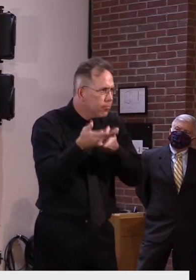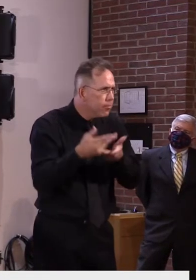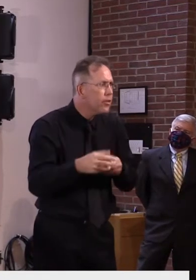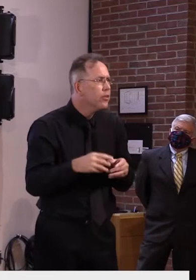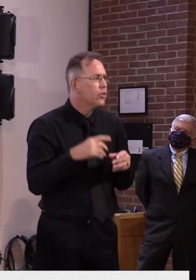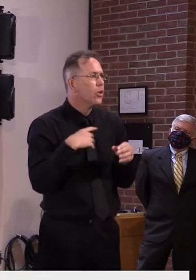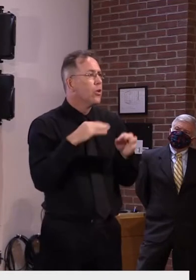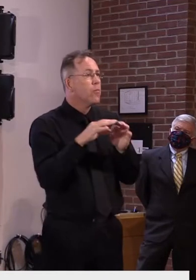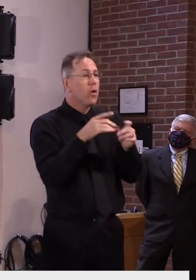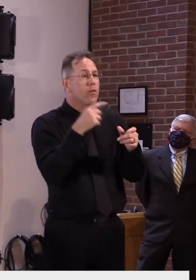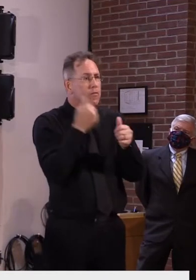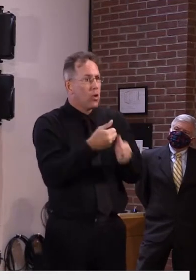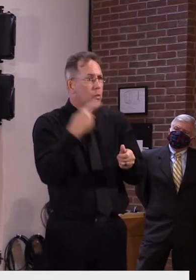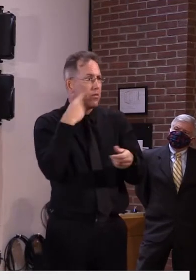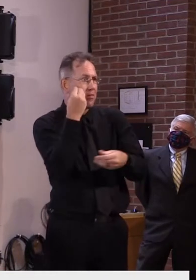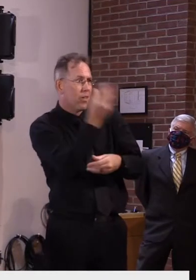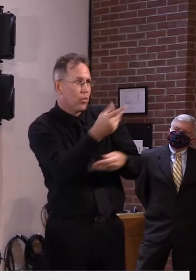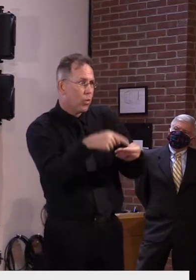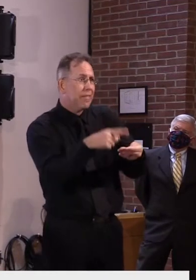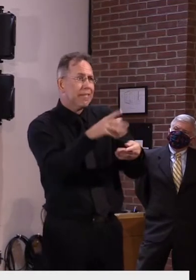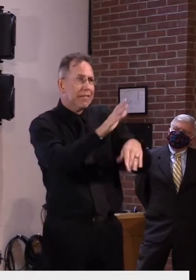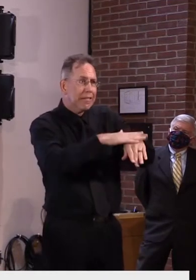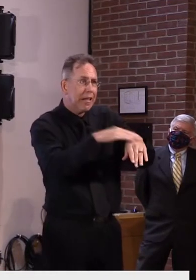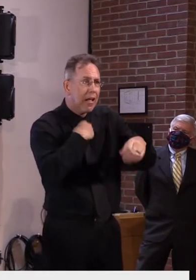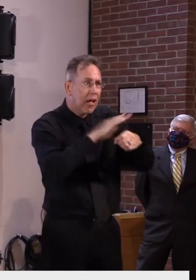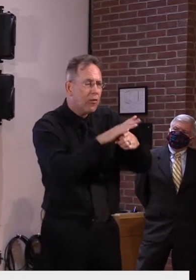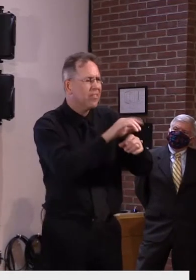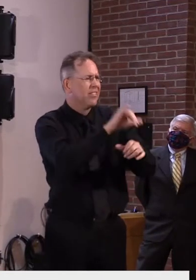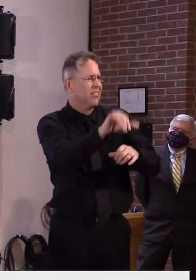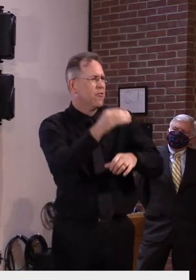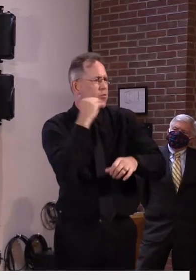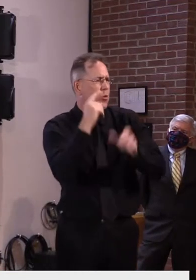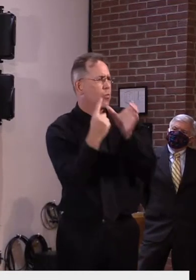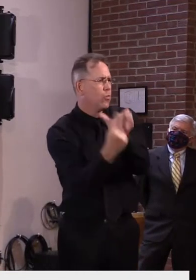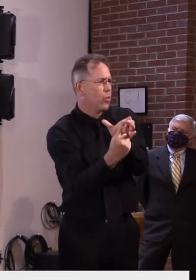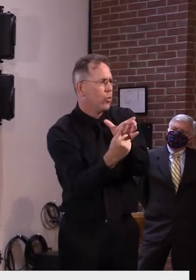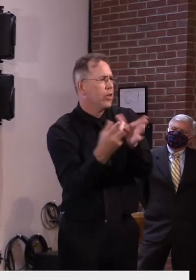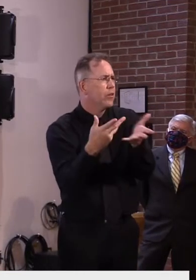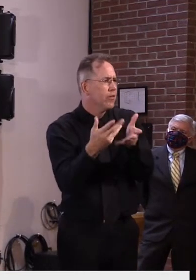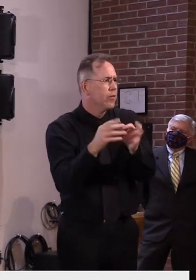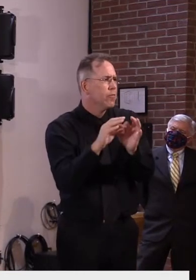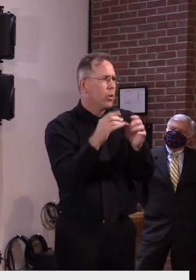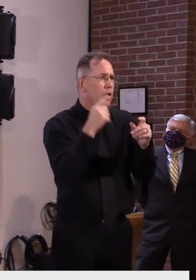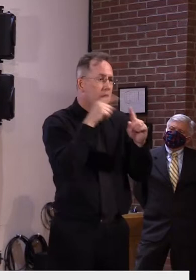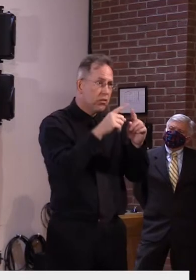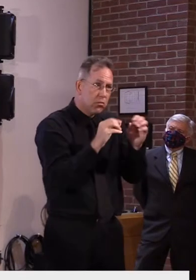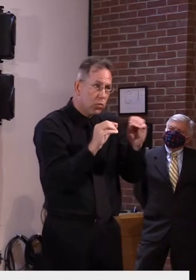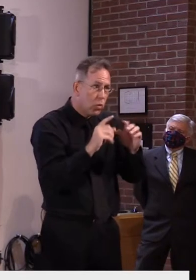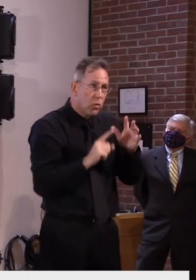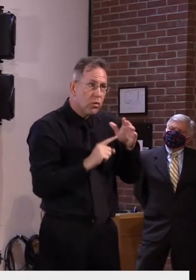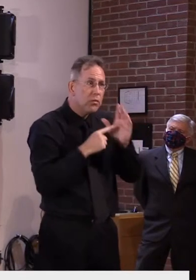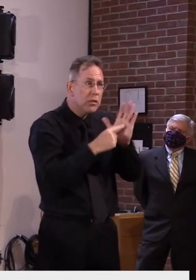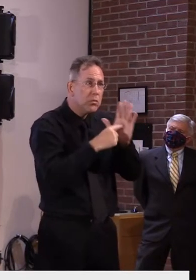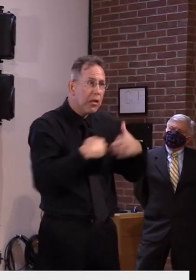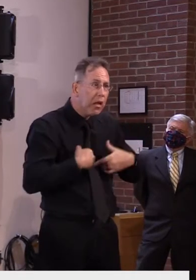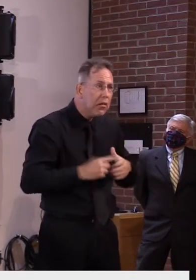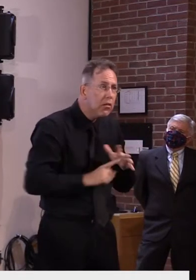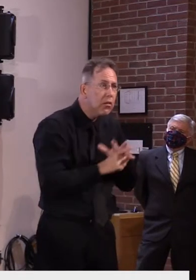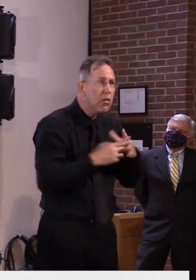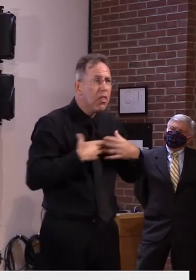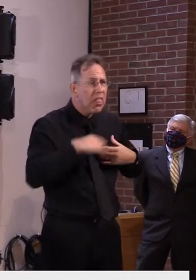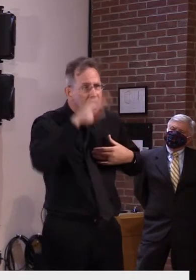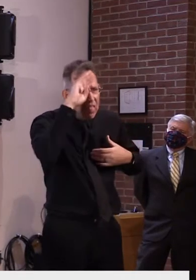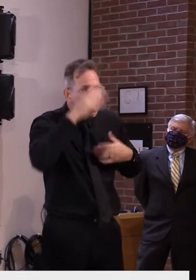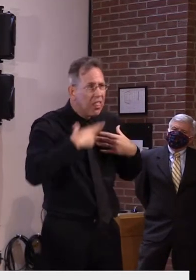and calling their healthcare provider if they develop symptoms. We're also asking them to consider getting tested